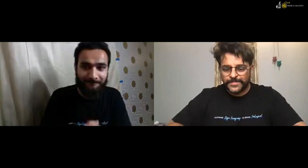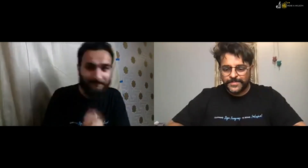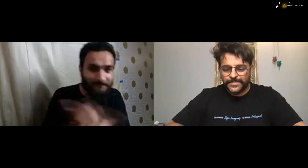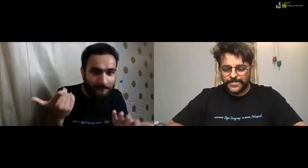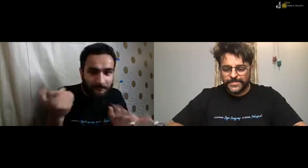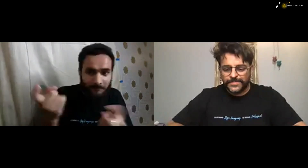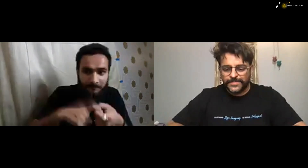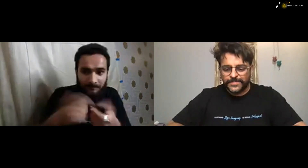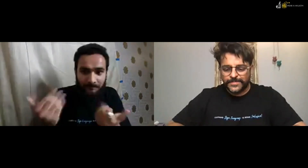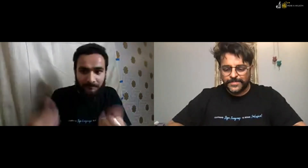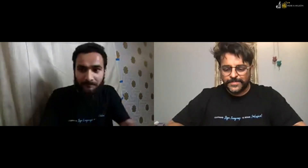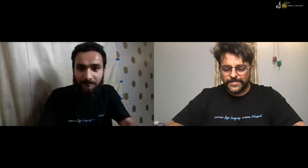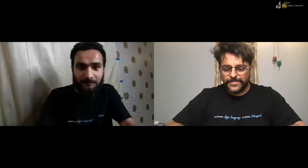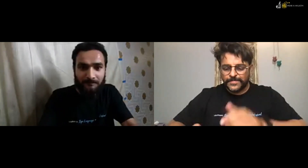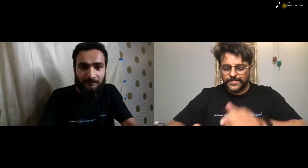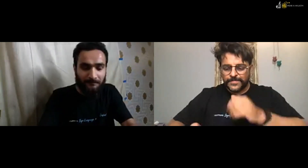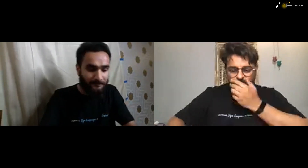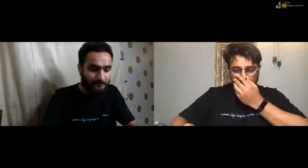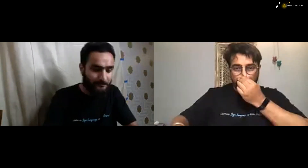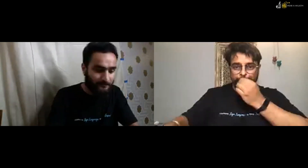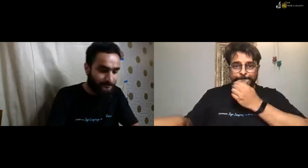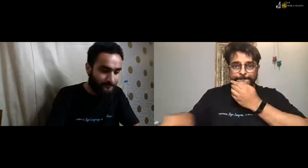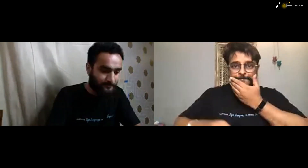can join in.